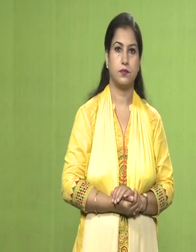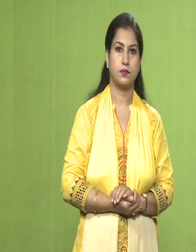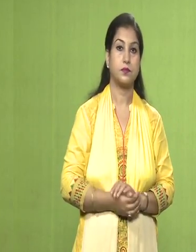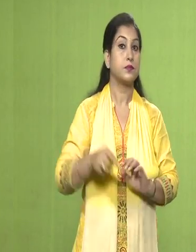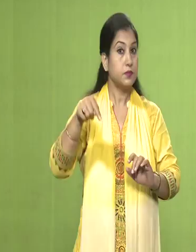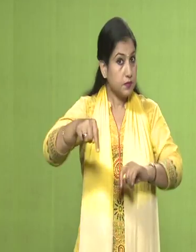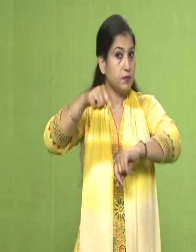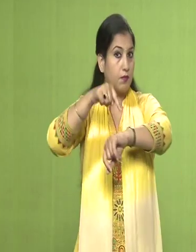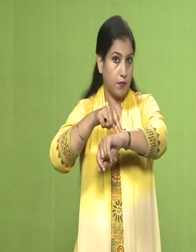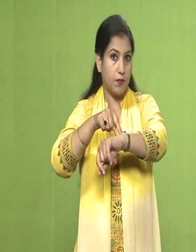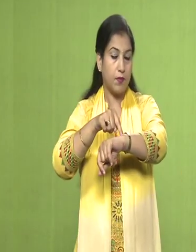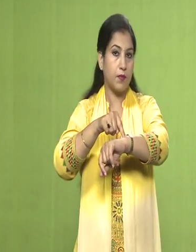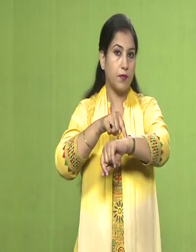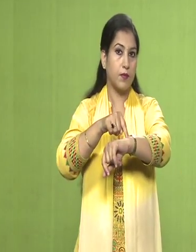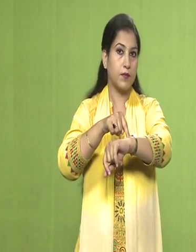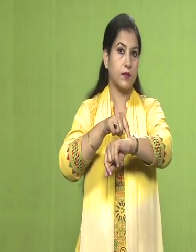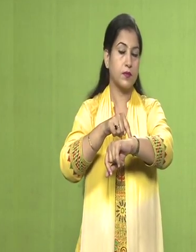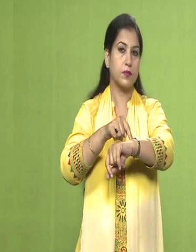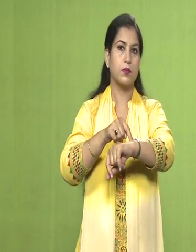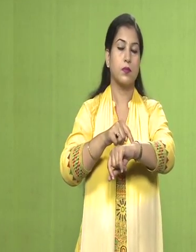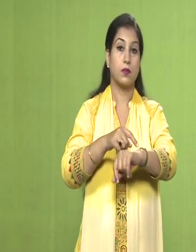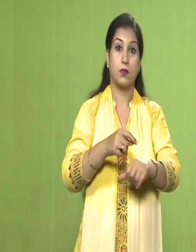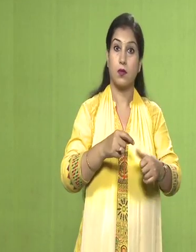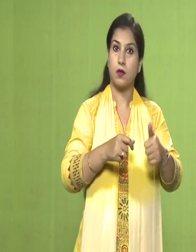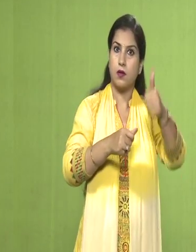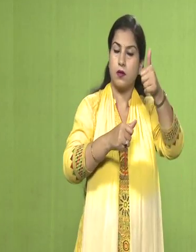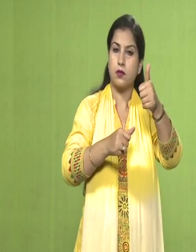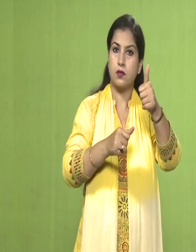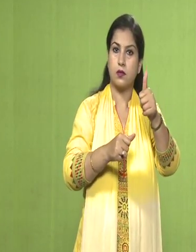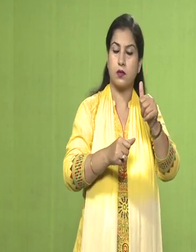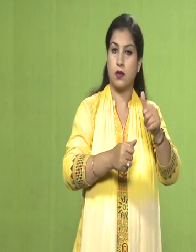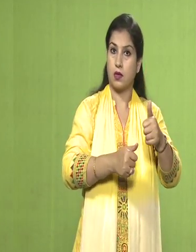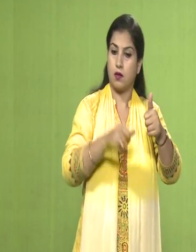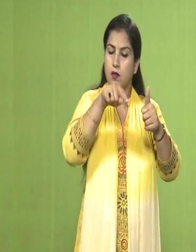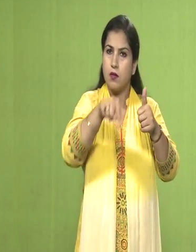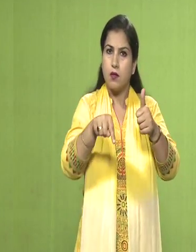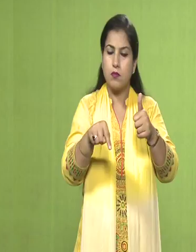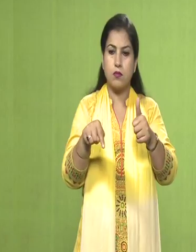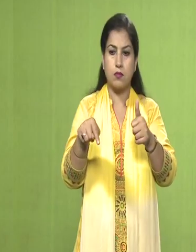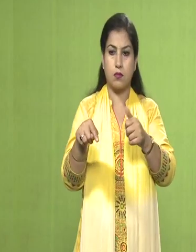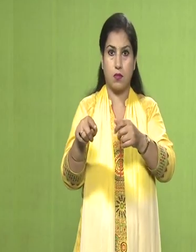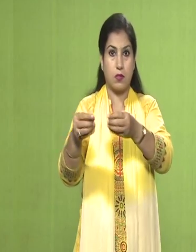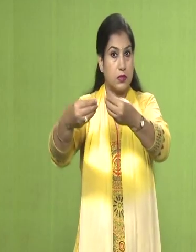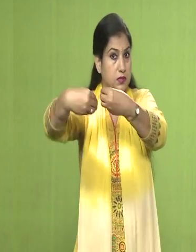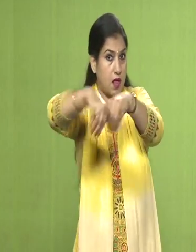At this time, the lords started taking money from their